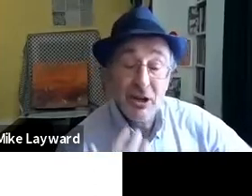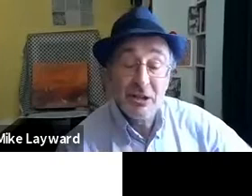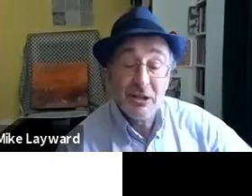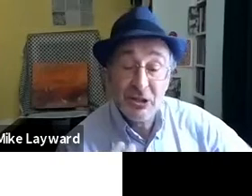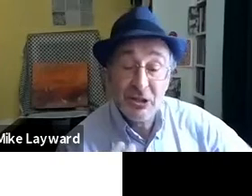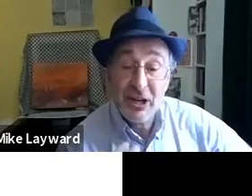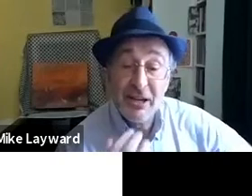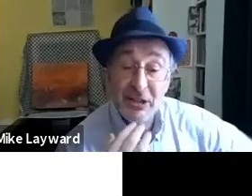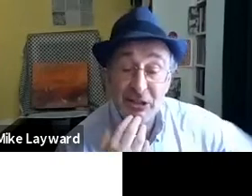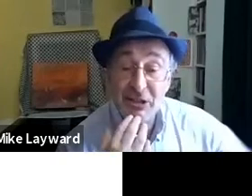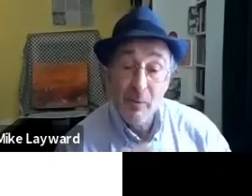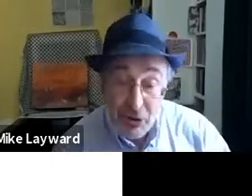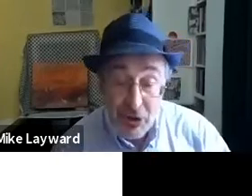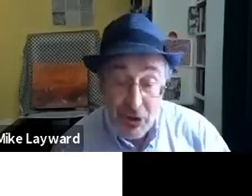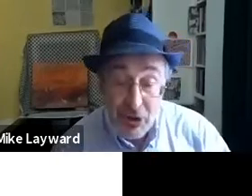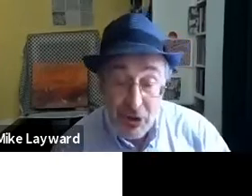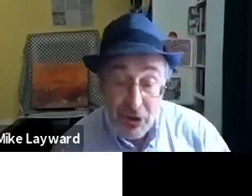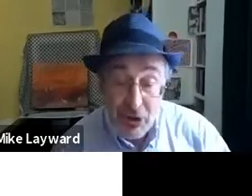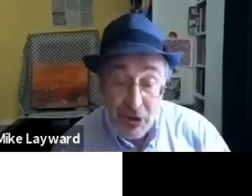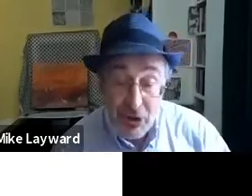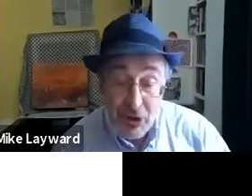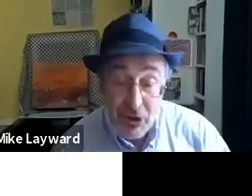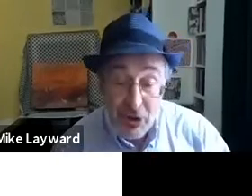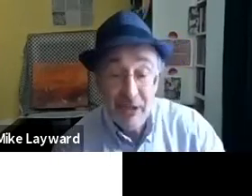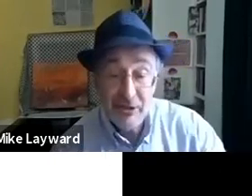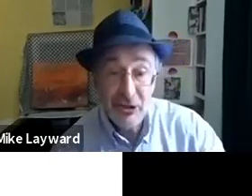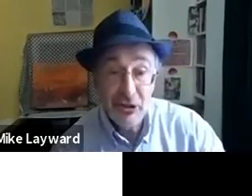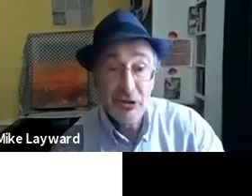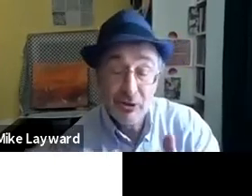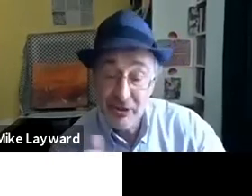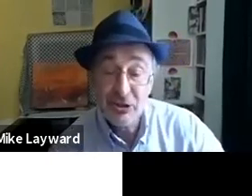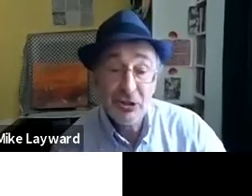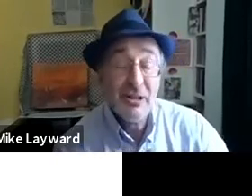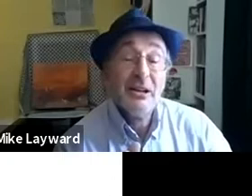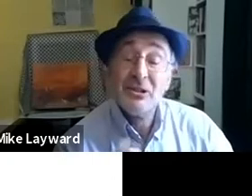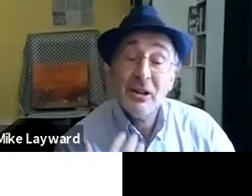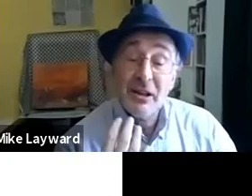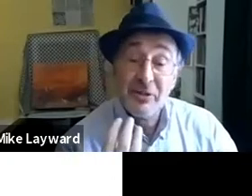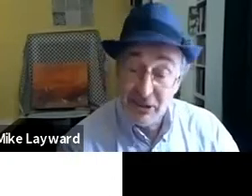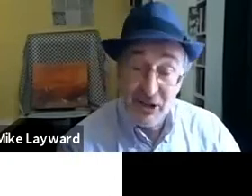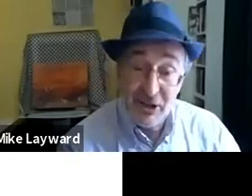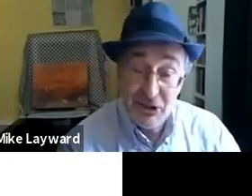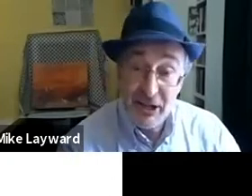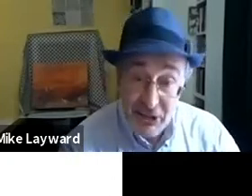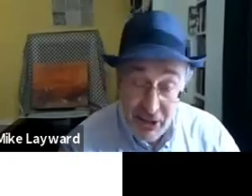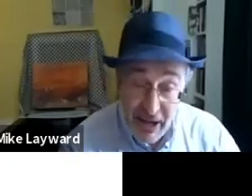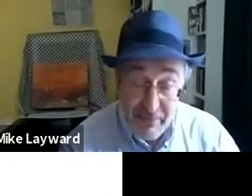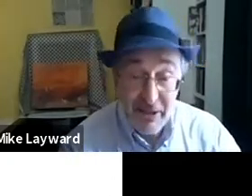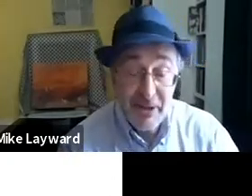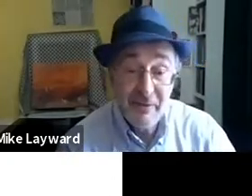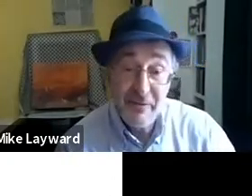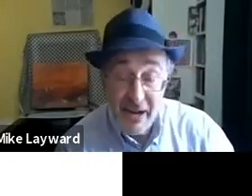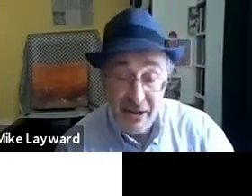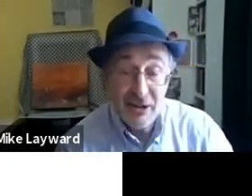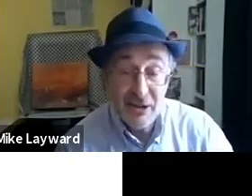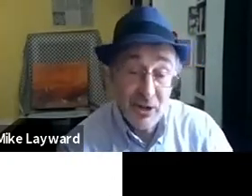start to change. And we'll also, by having a disabled curator within your institution, with those 3 institutions,